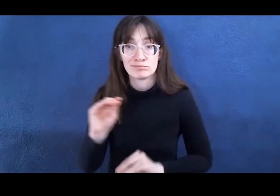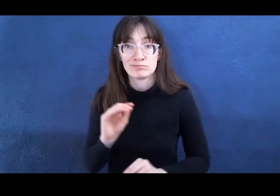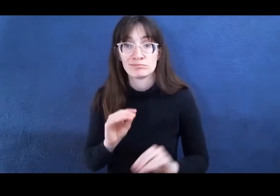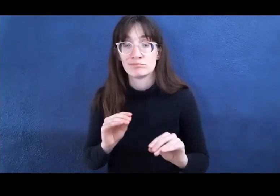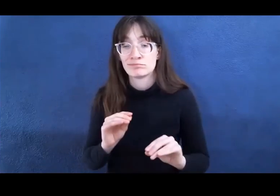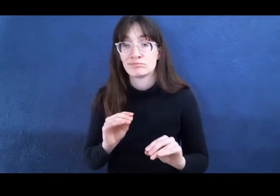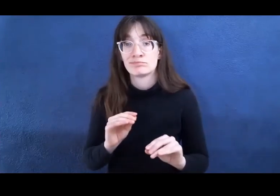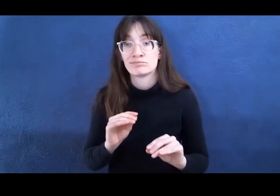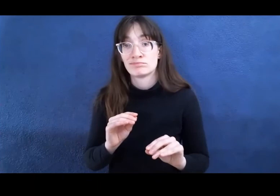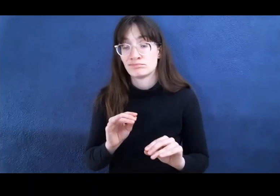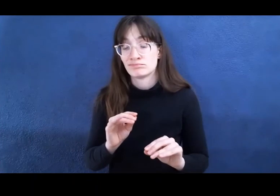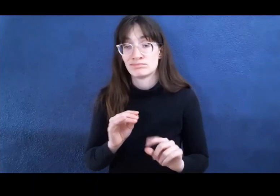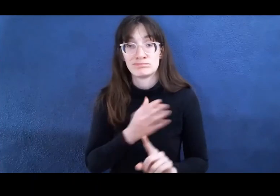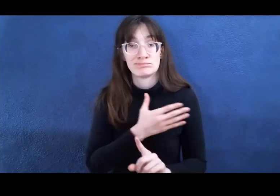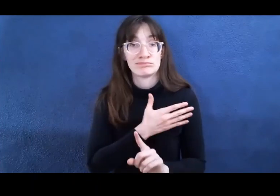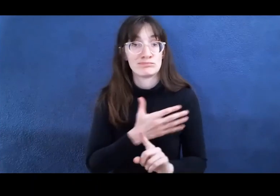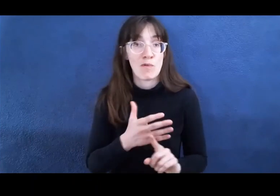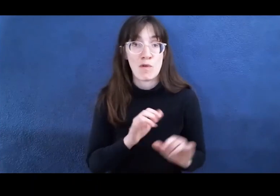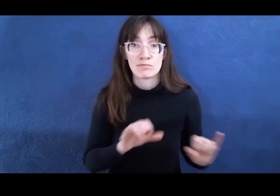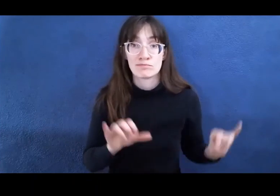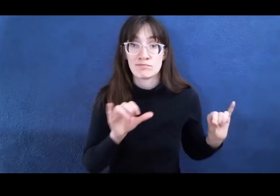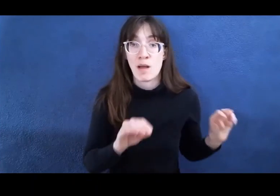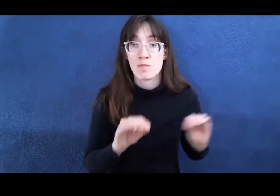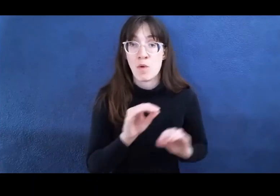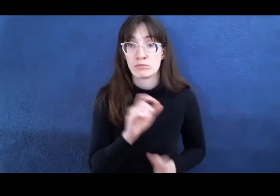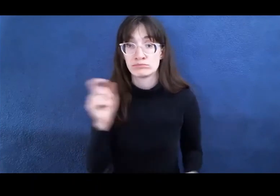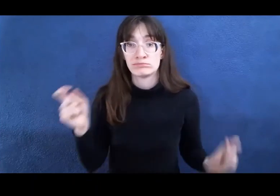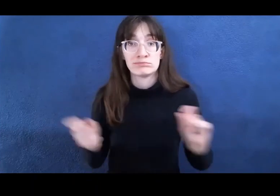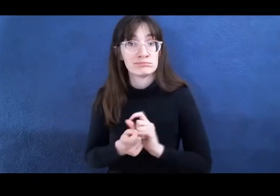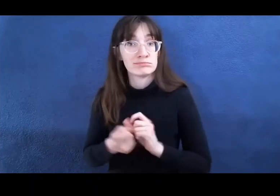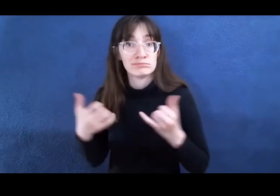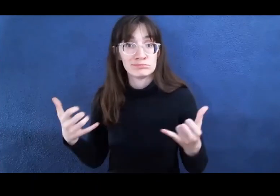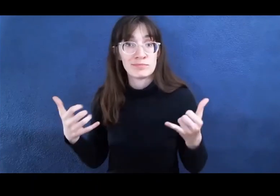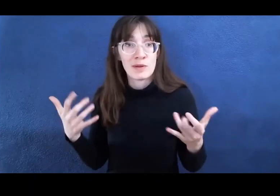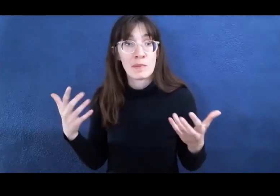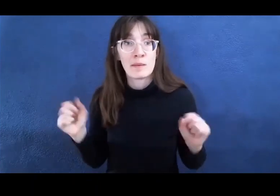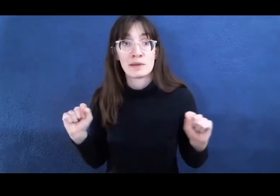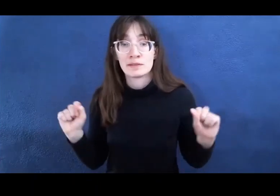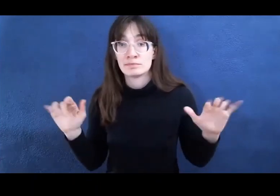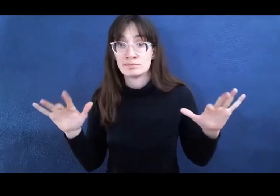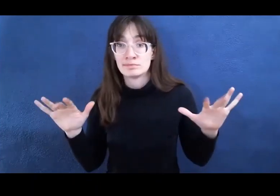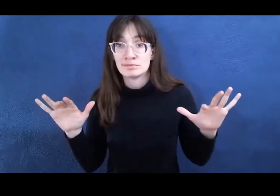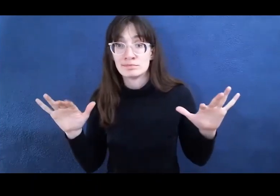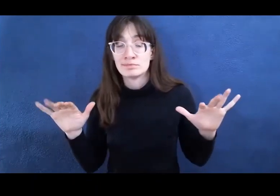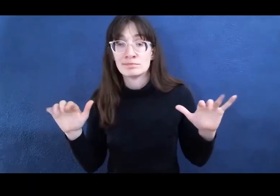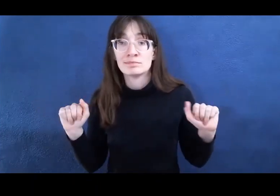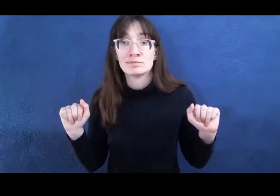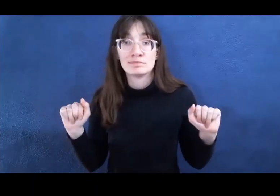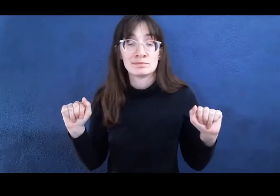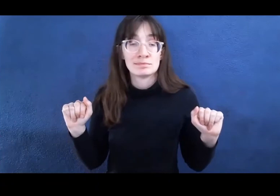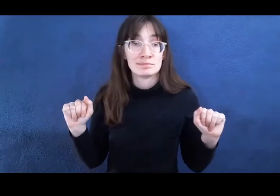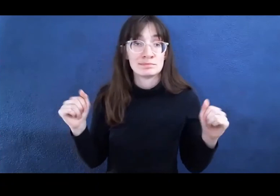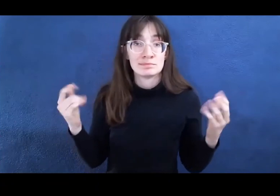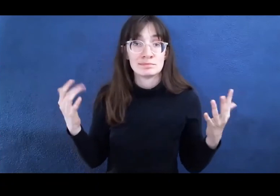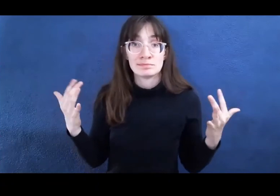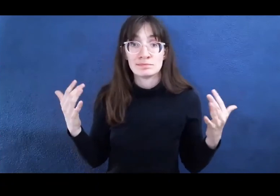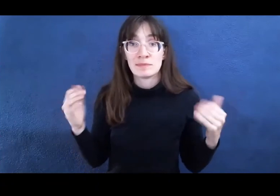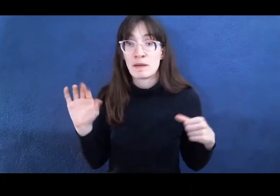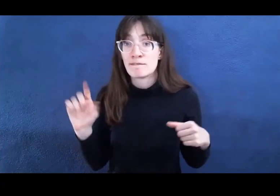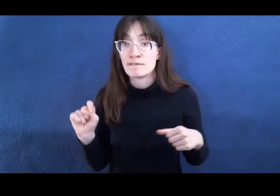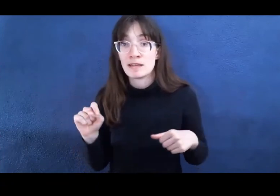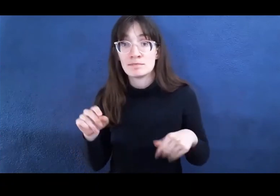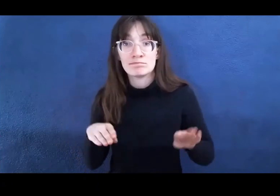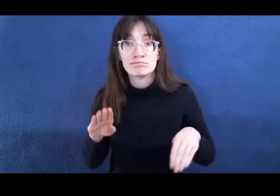practicing. That could be maybe wiggling your hands, your fingers, maybe adding motion to your feet.